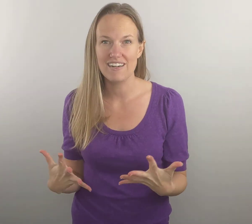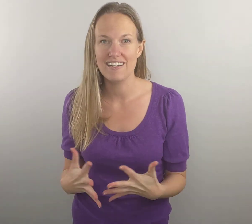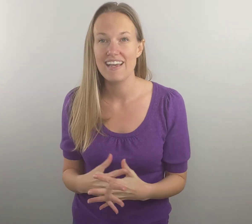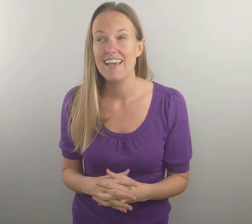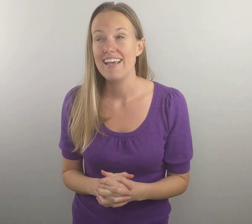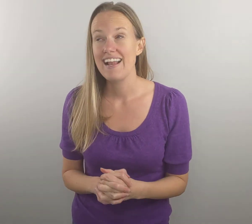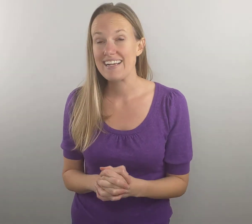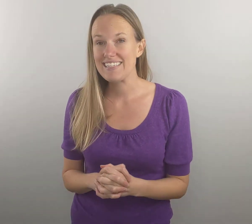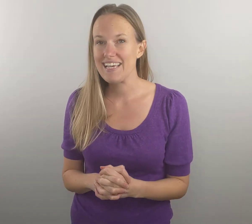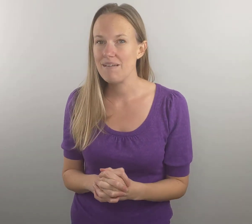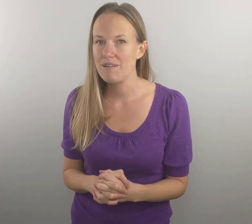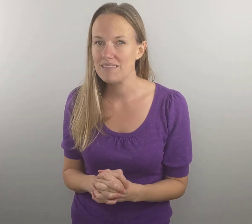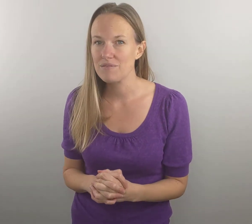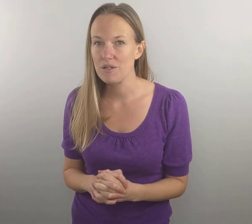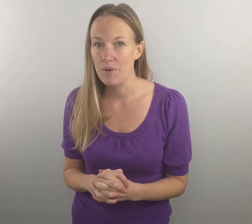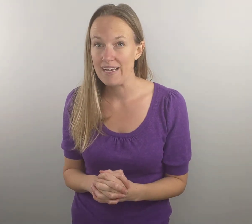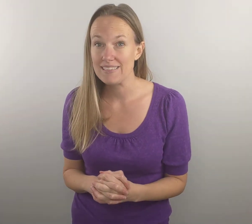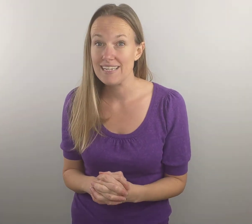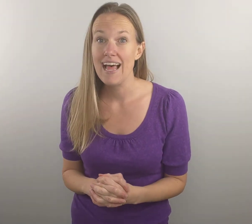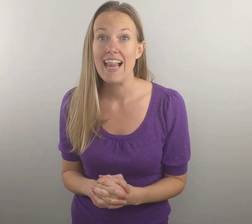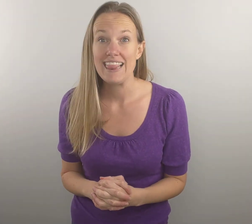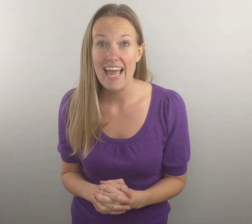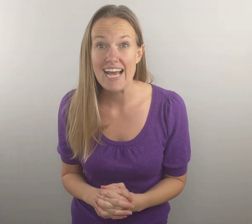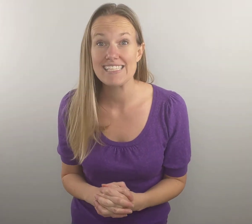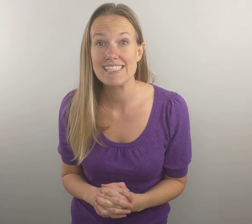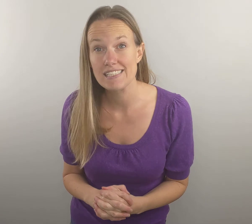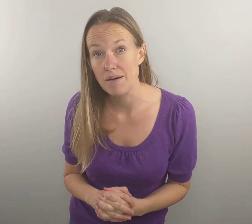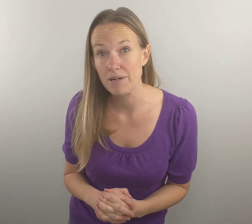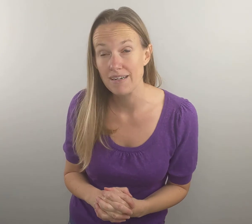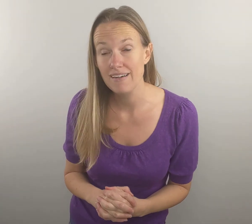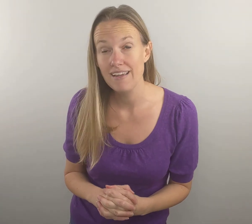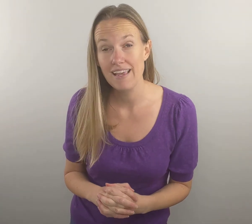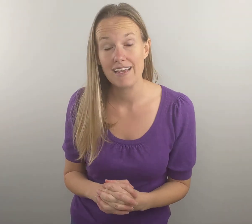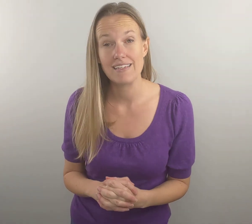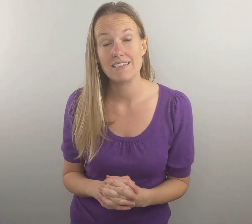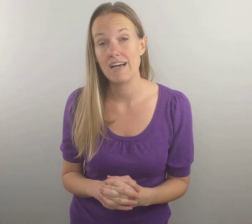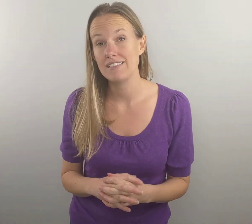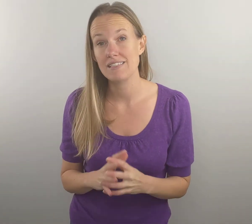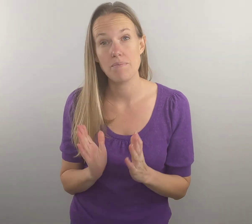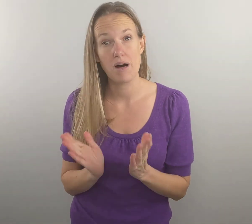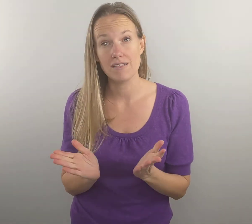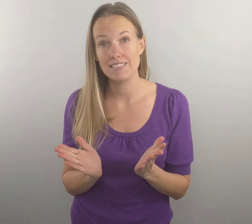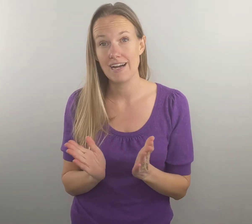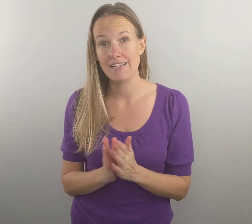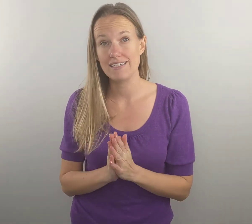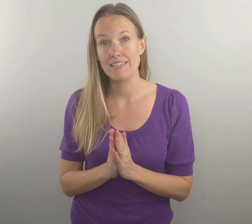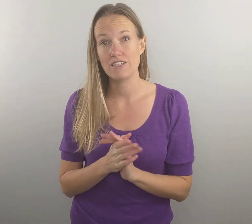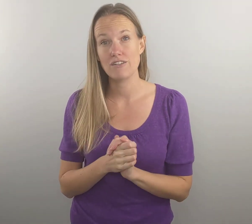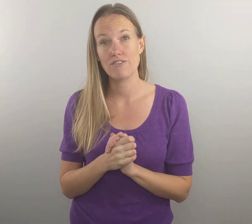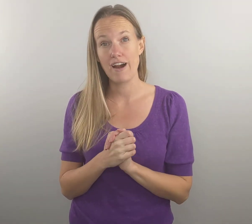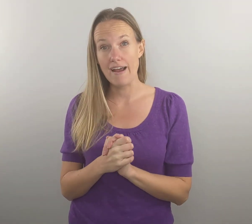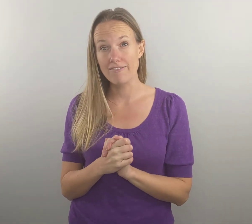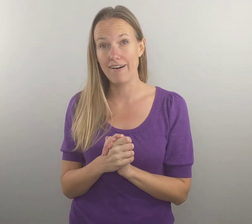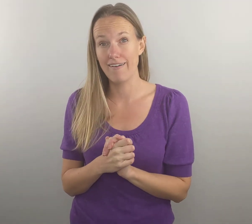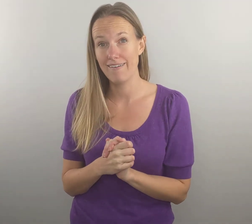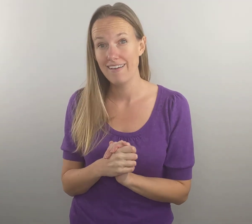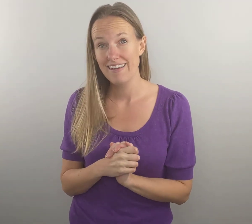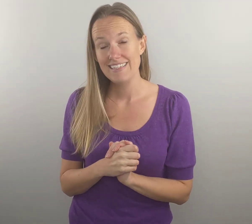song. It actually came in as a request last summer and I just apologize. I took forever to